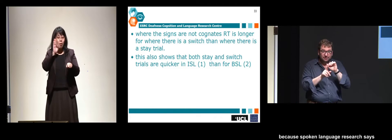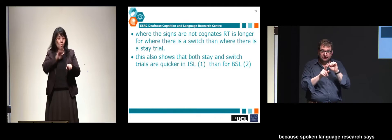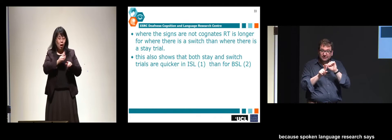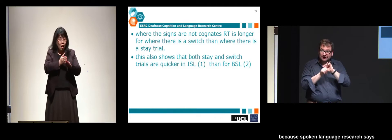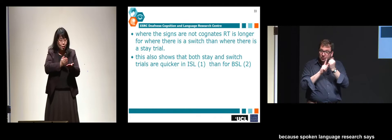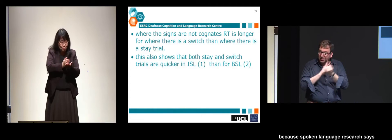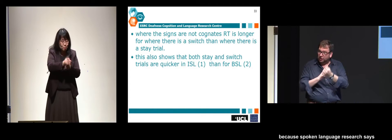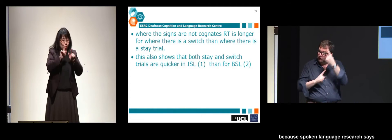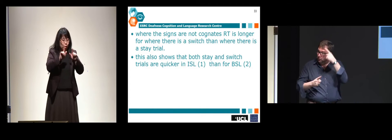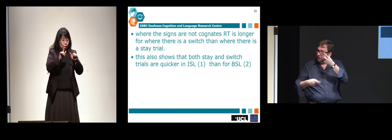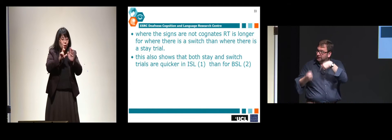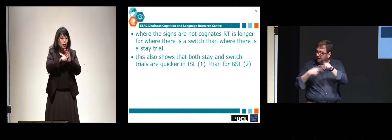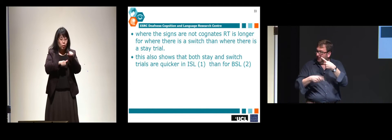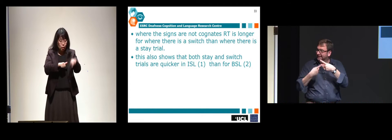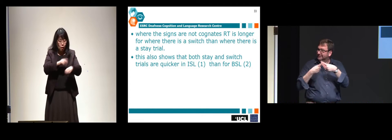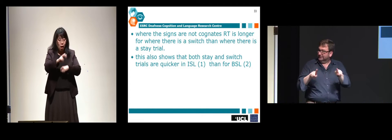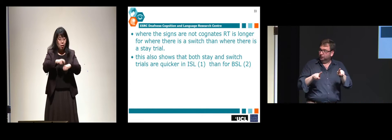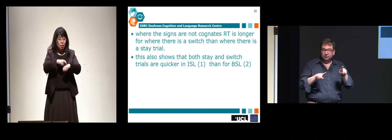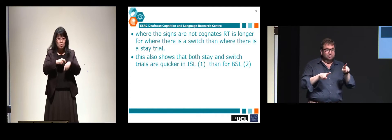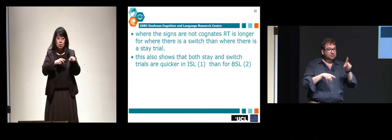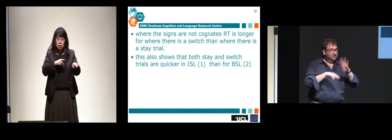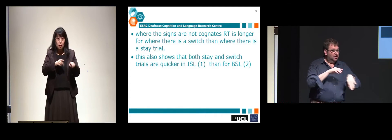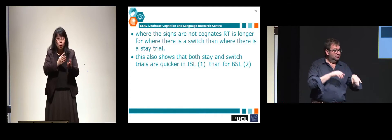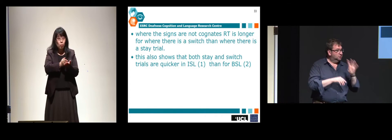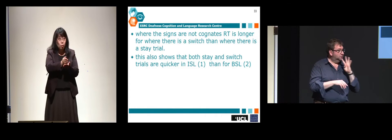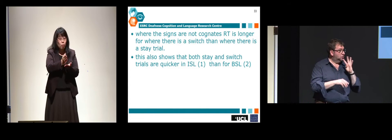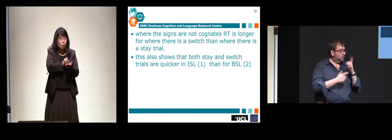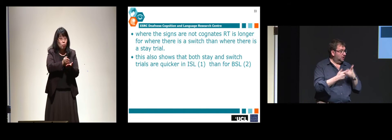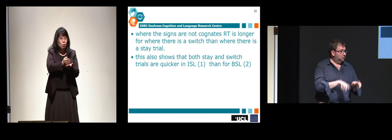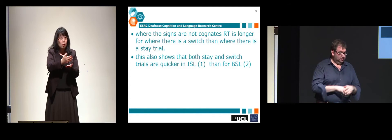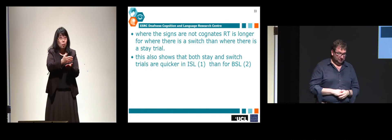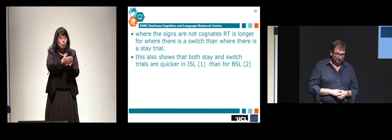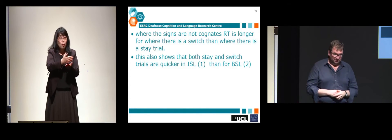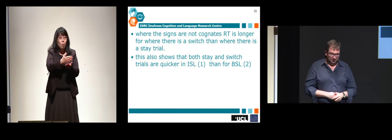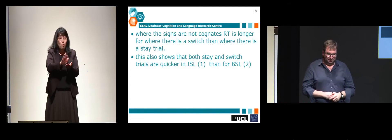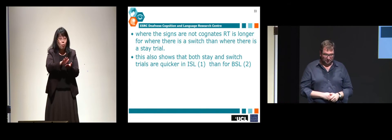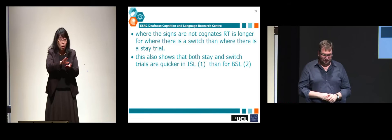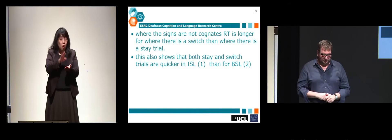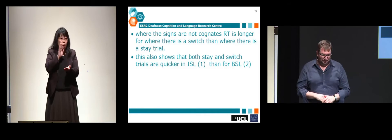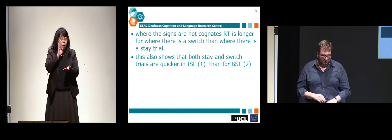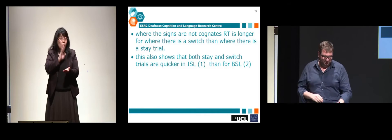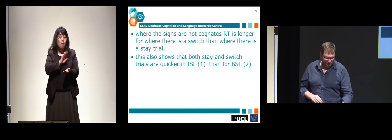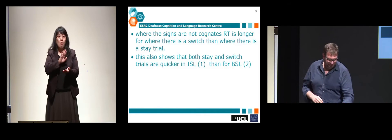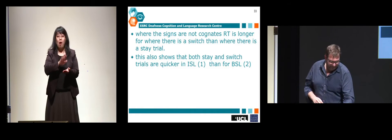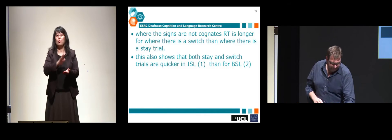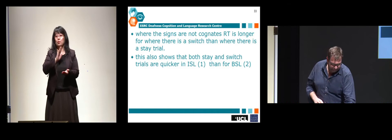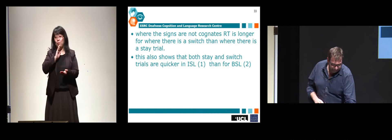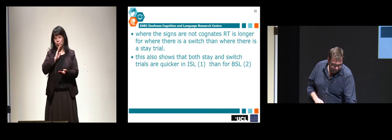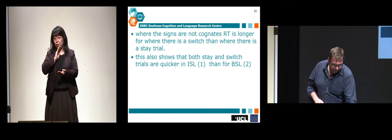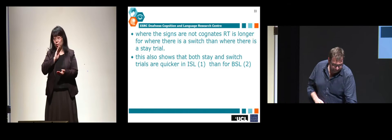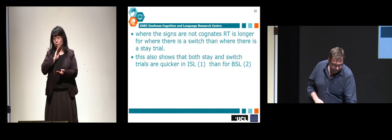your L1 to your L2 should not have as great a cost.